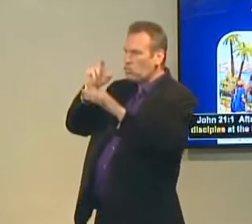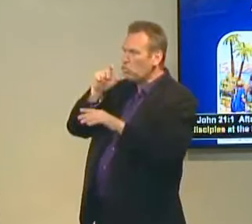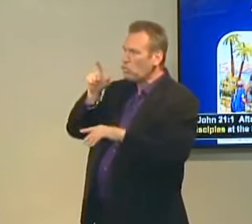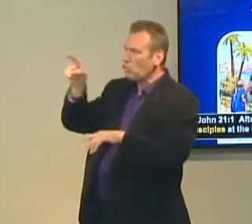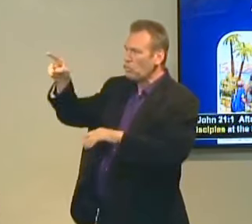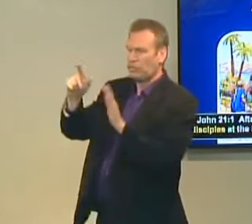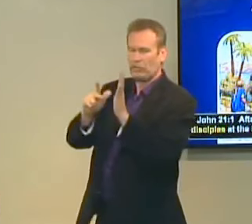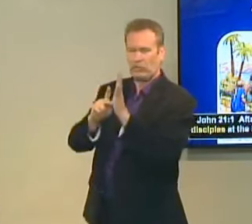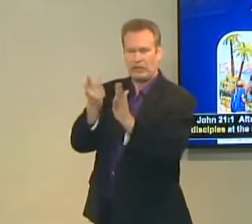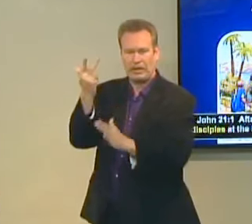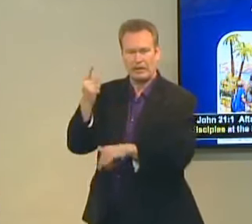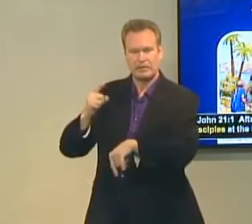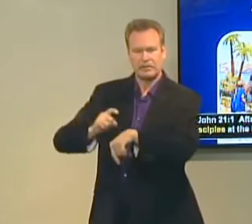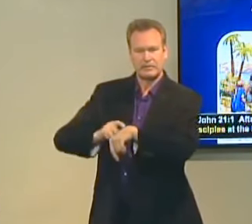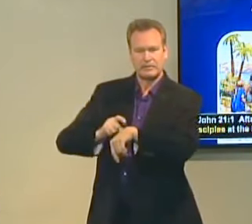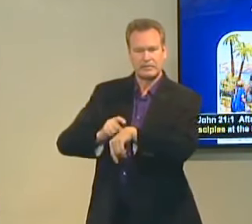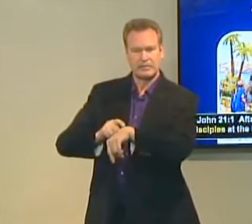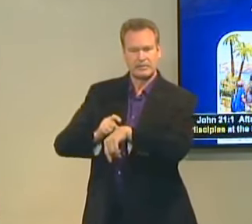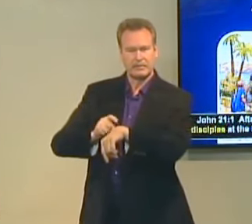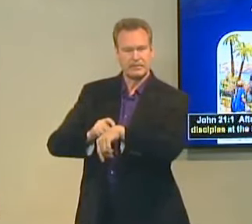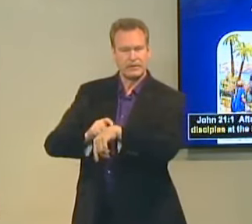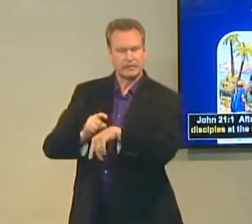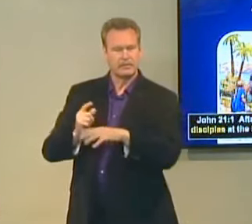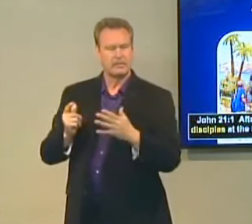Thinking. What would I tell him. They denied him three times.